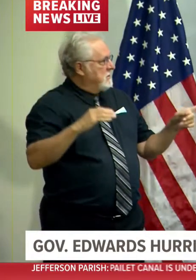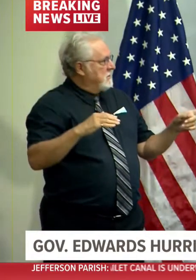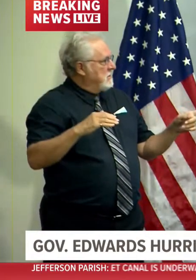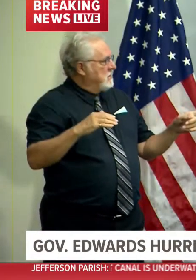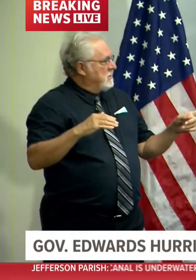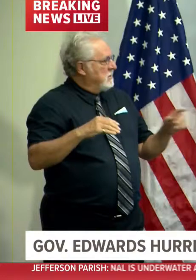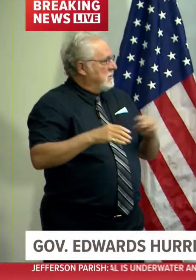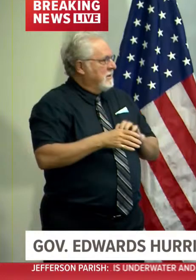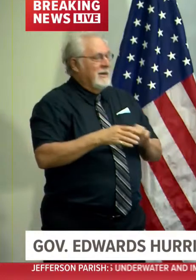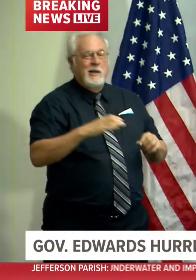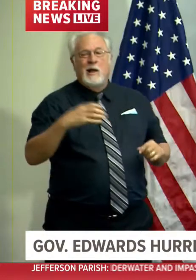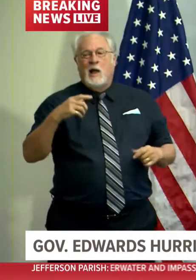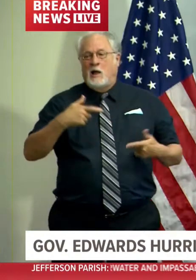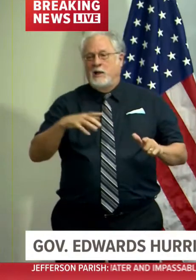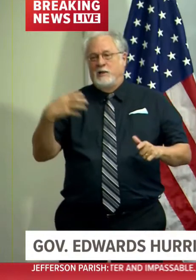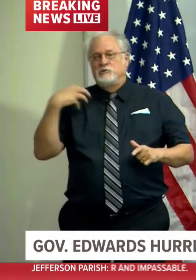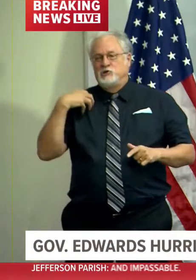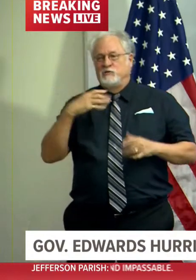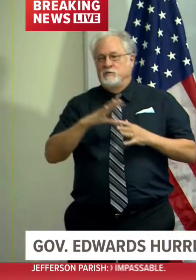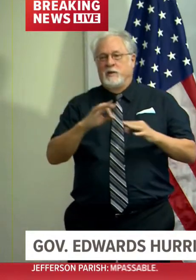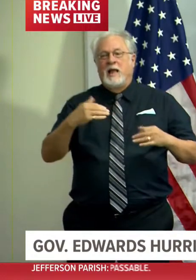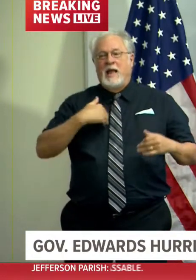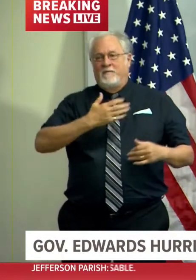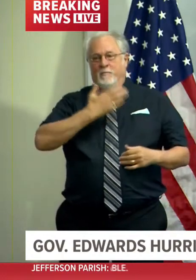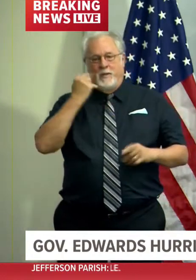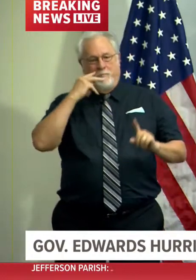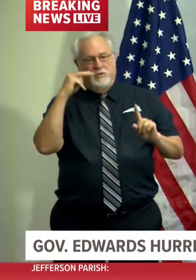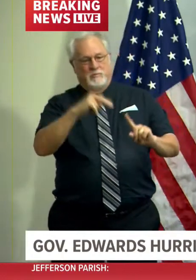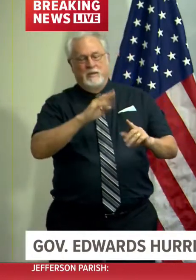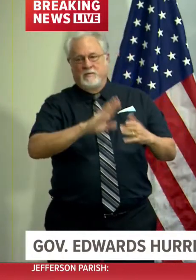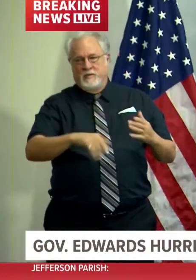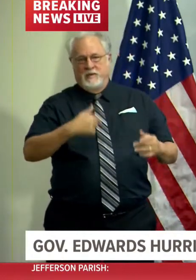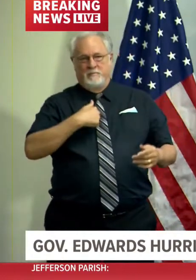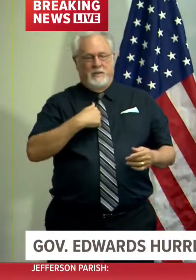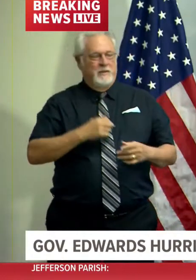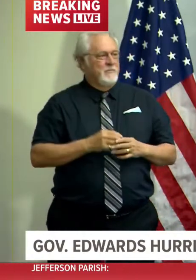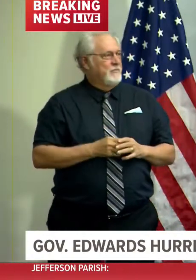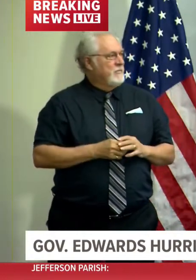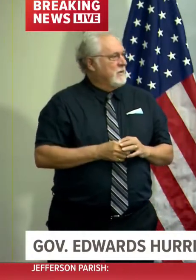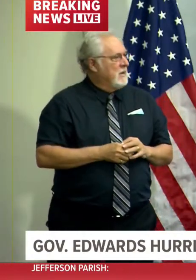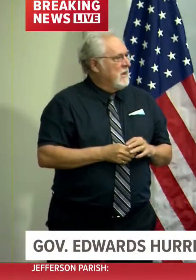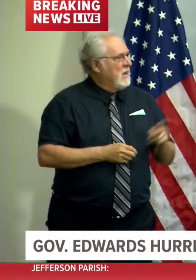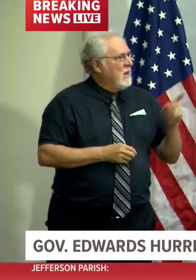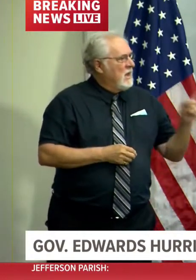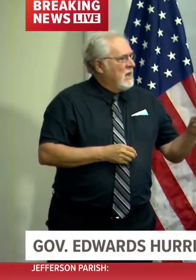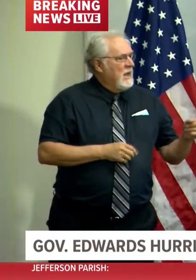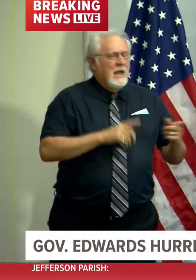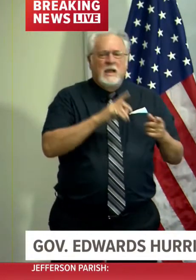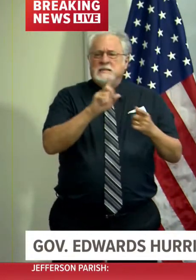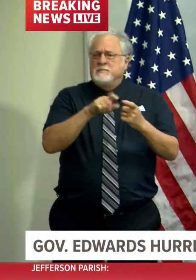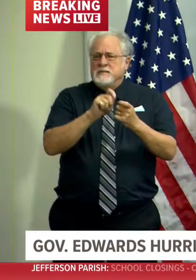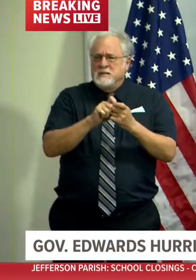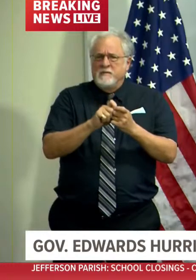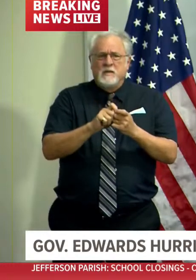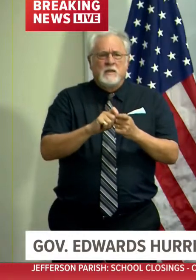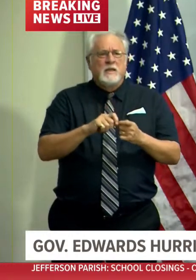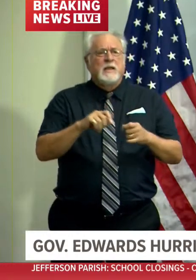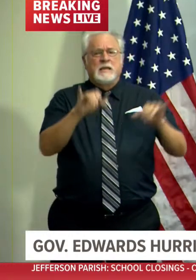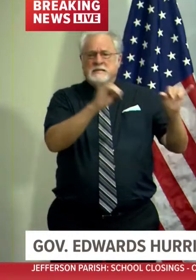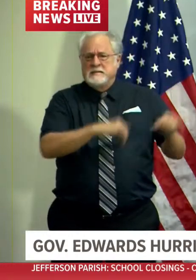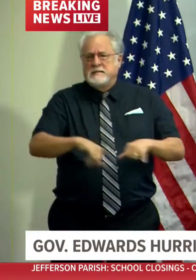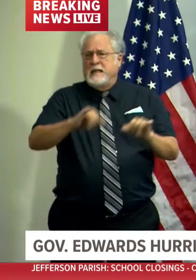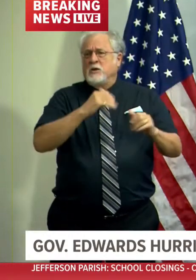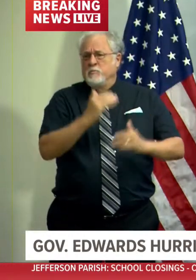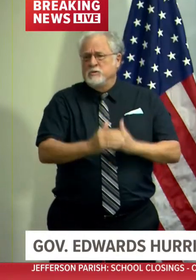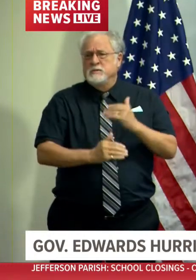released? I'm going to let the chief speak to that because he probably has a better perspective on that part than I do. Yeah, I mean, so specifically, I mean, the standard